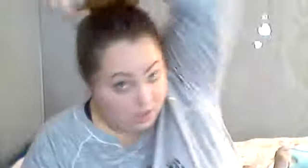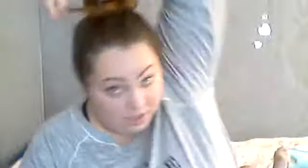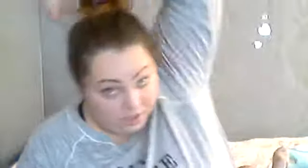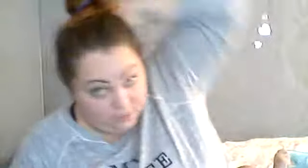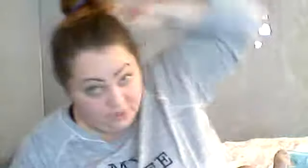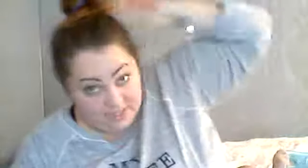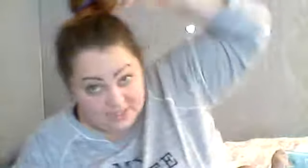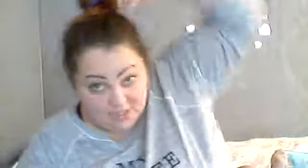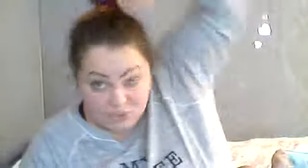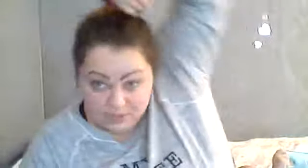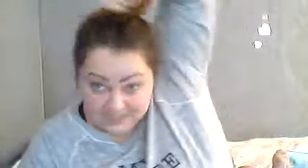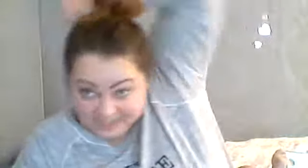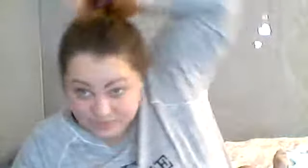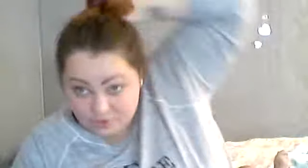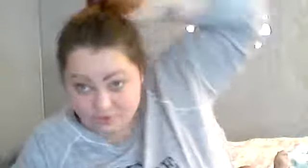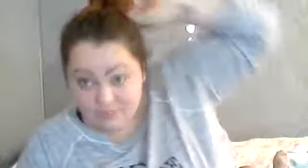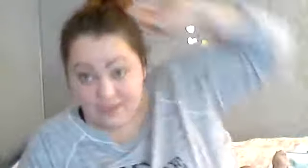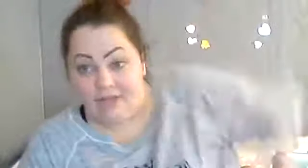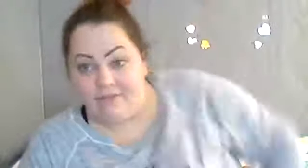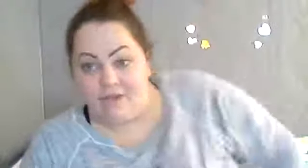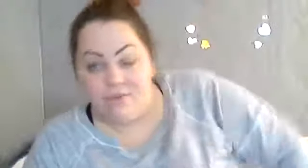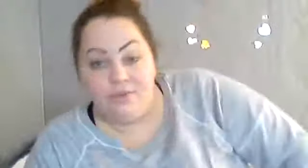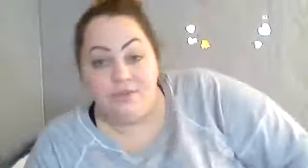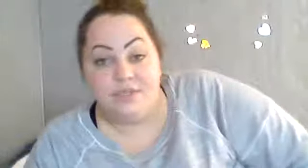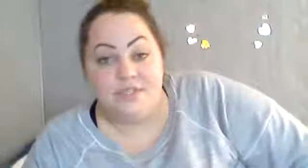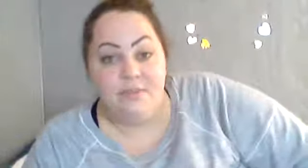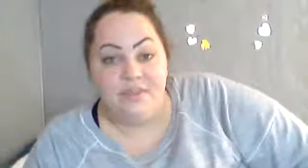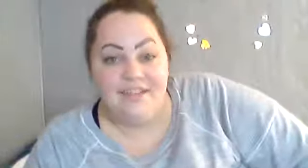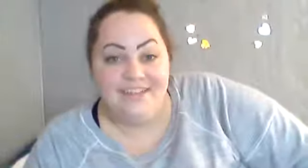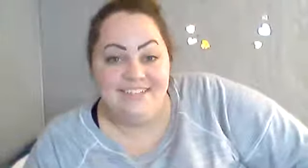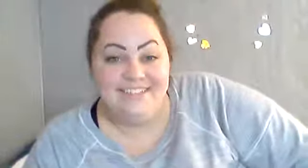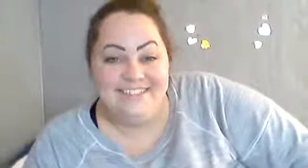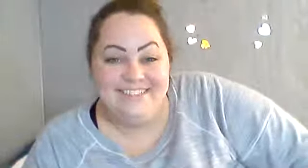I hope you guys enjoyed today's YouTube Live. I hope you learned something.